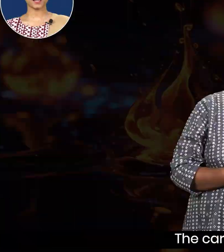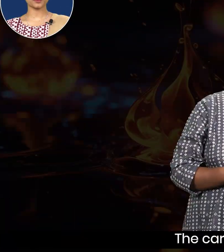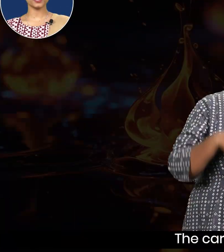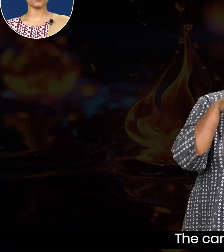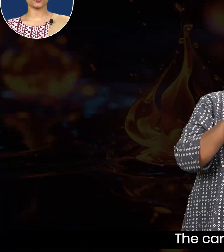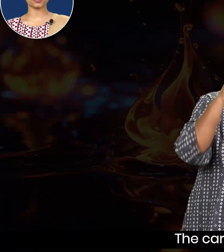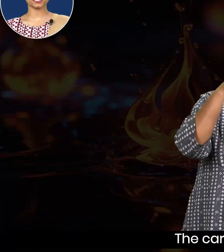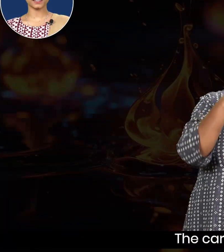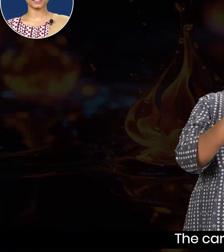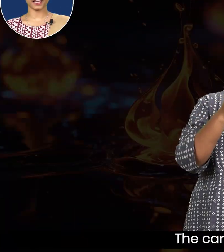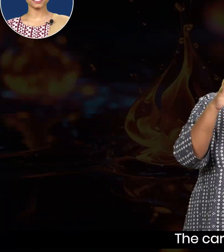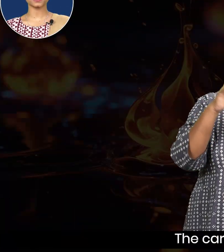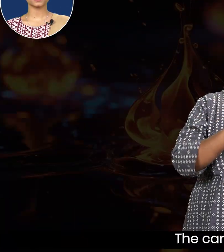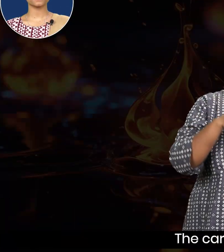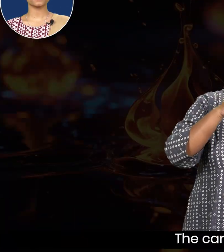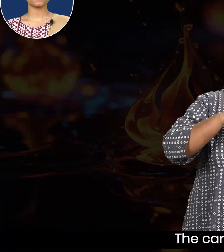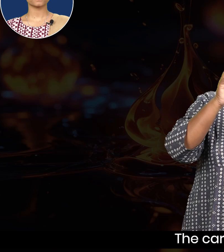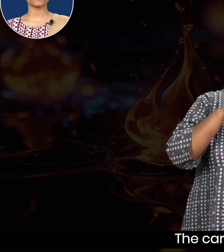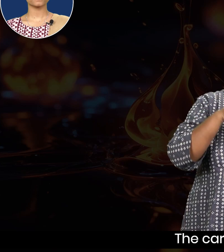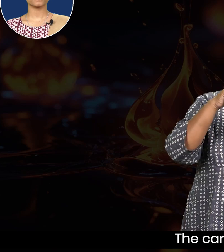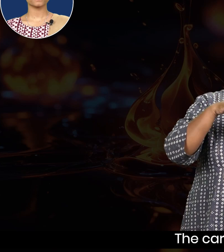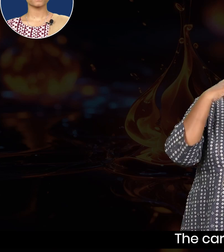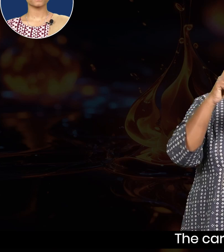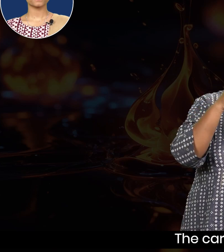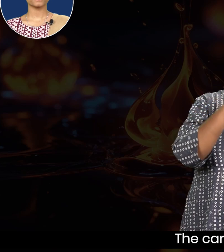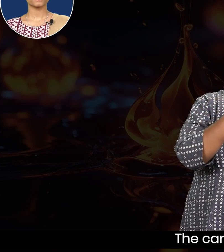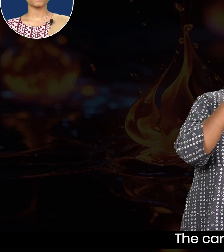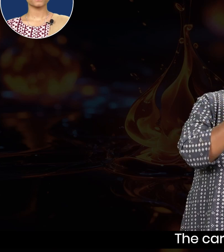The carbon monoxide gas